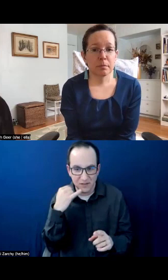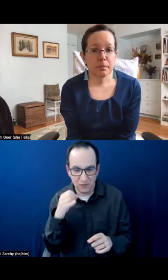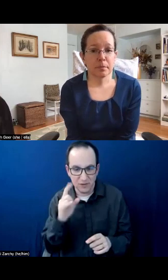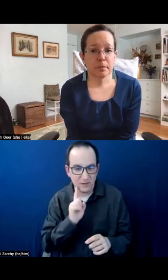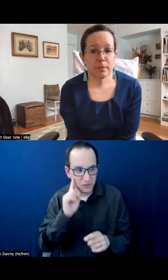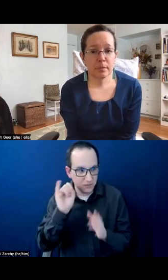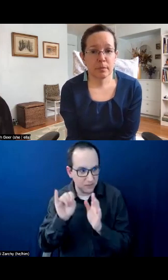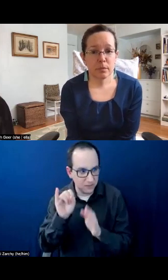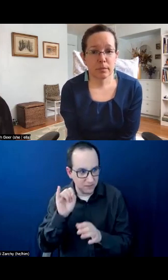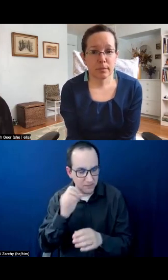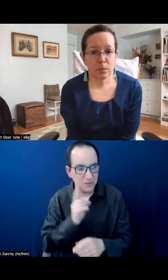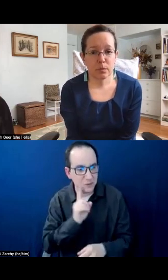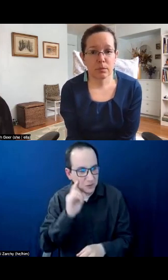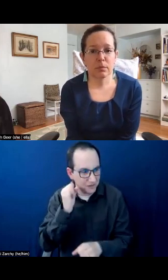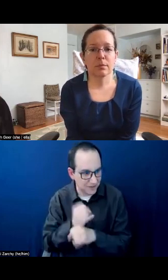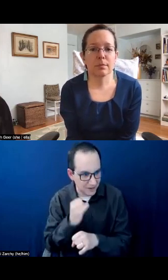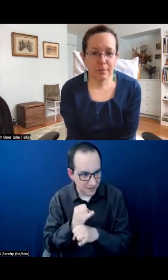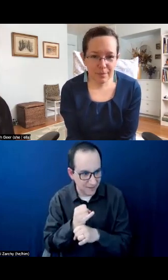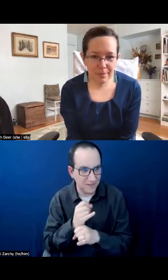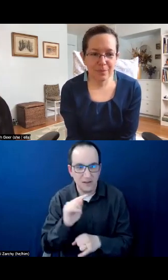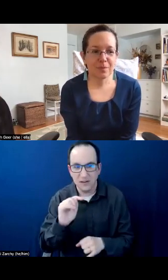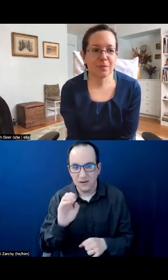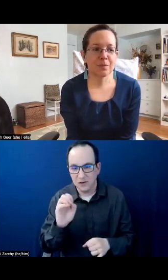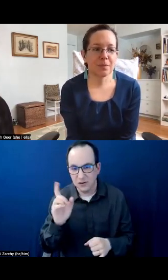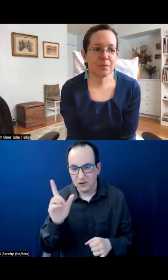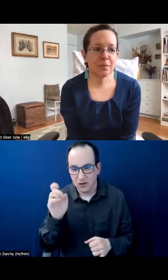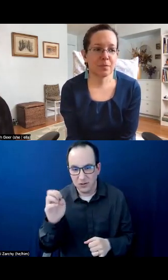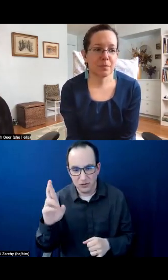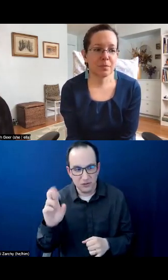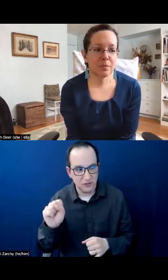have 2 here from the California School for the Deaf.